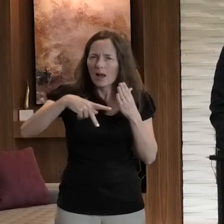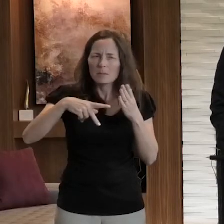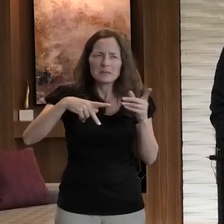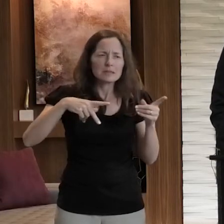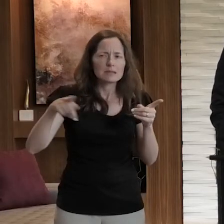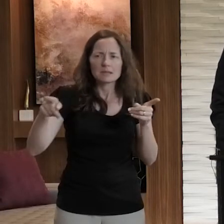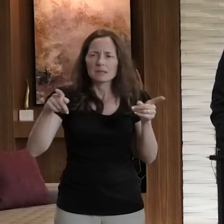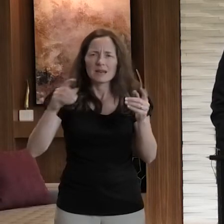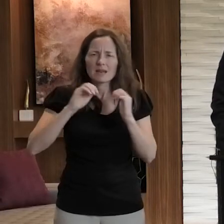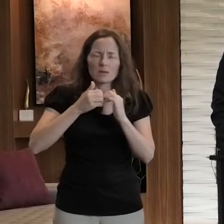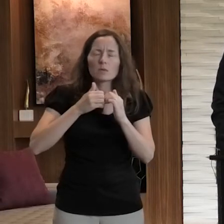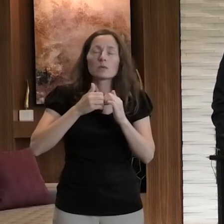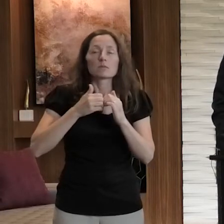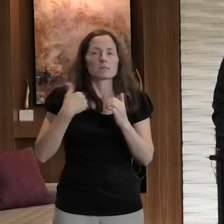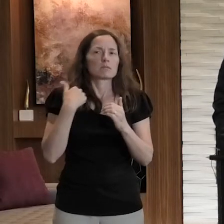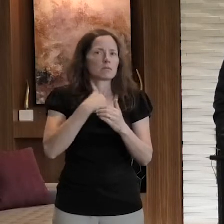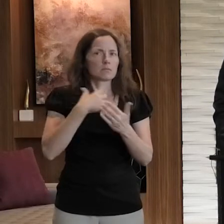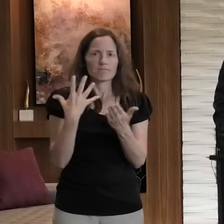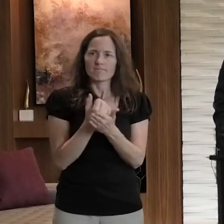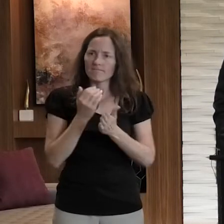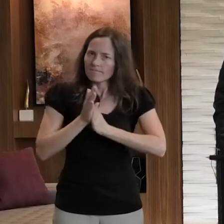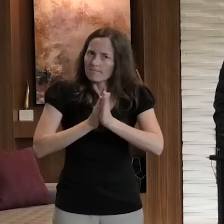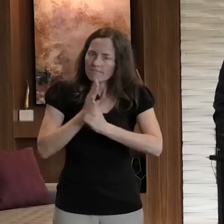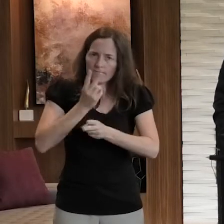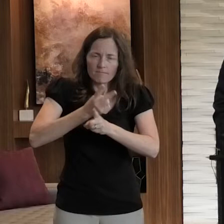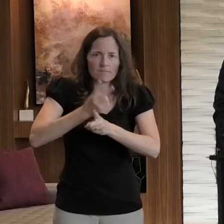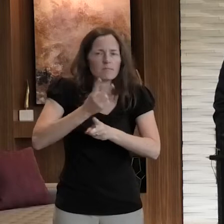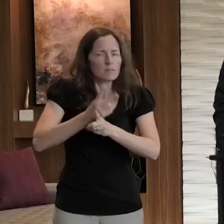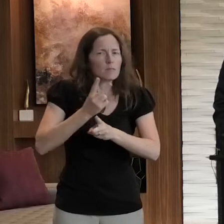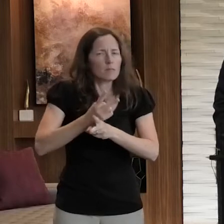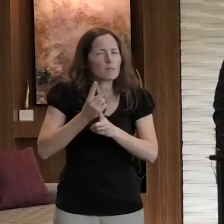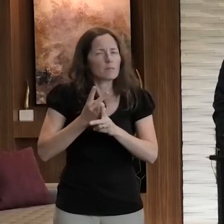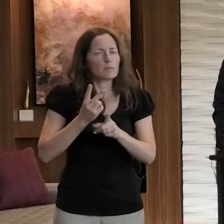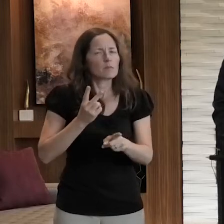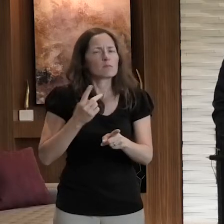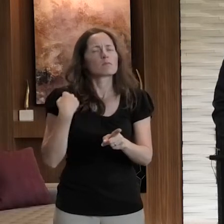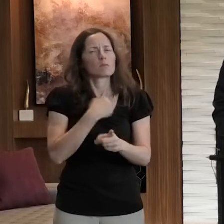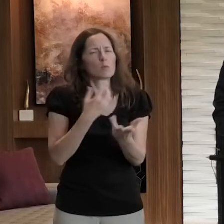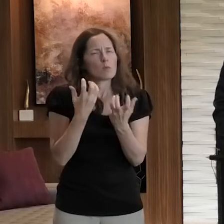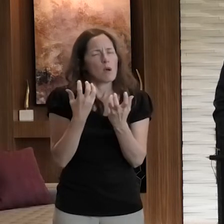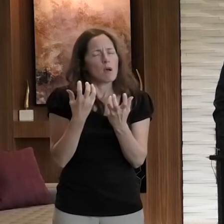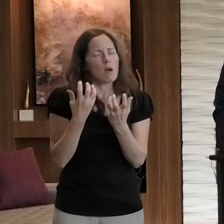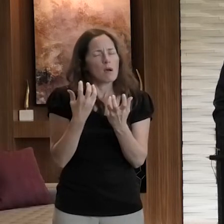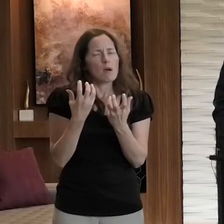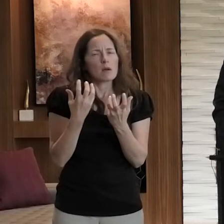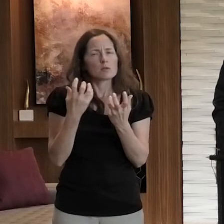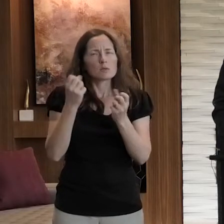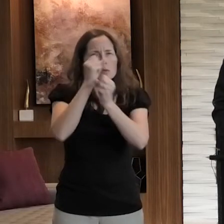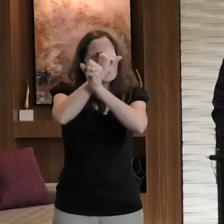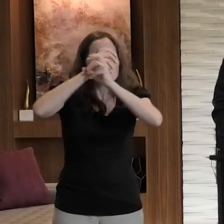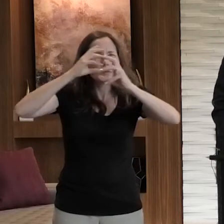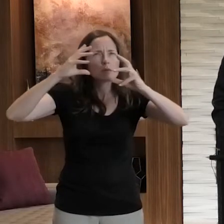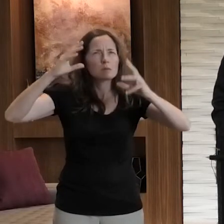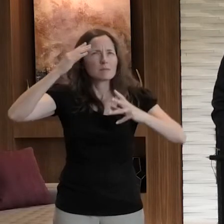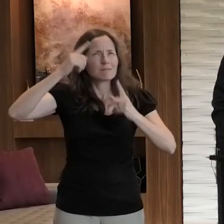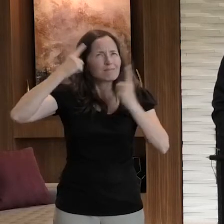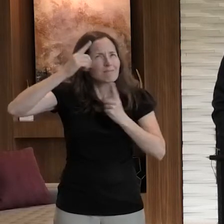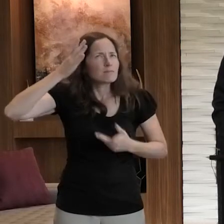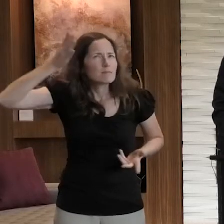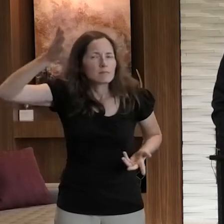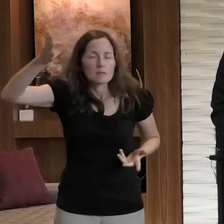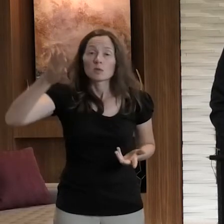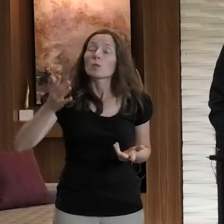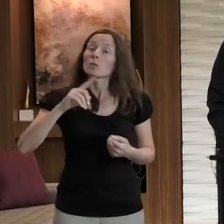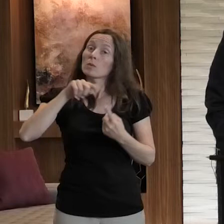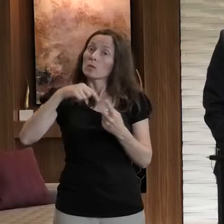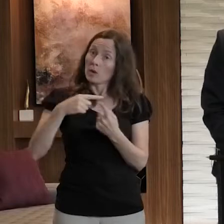of expanding opportunity and thinking about the future. And when we look at the data, because in